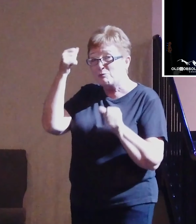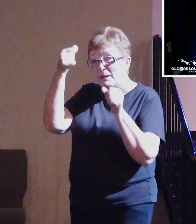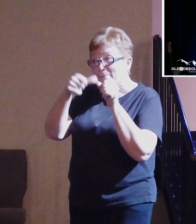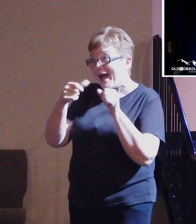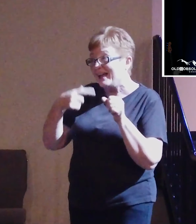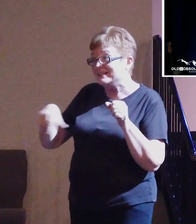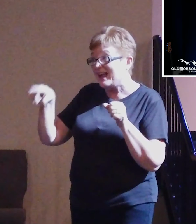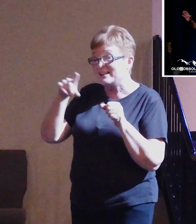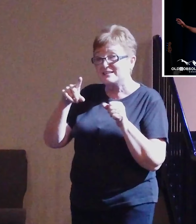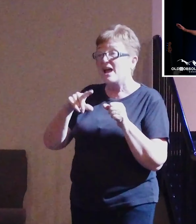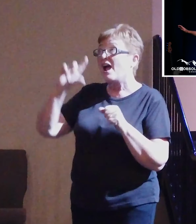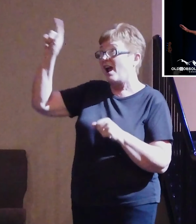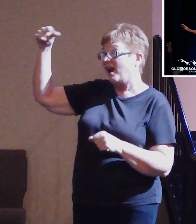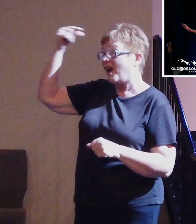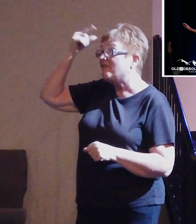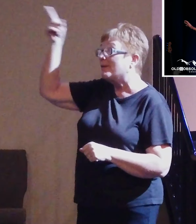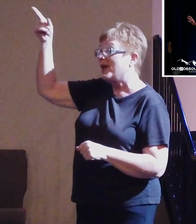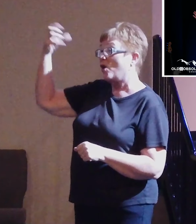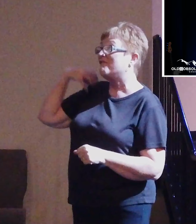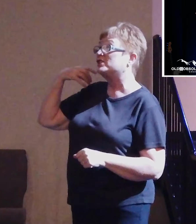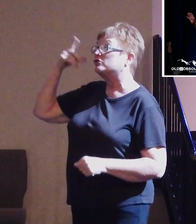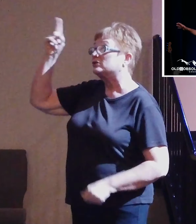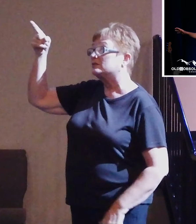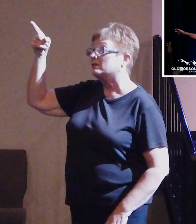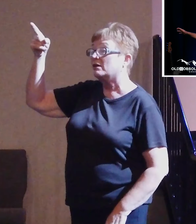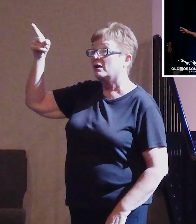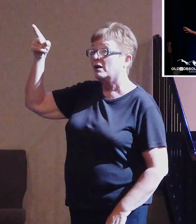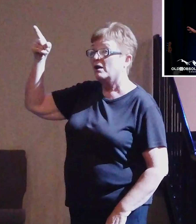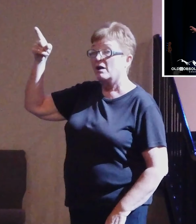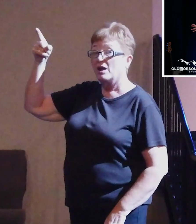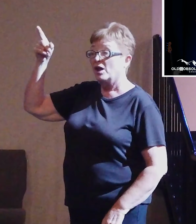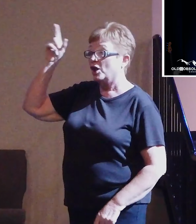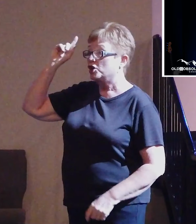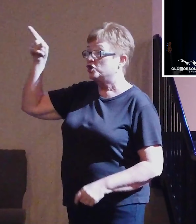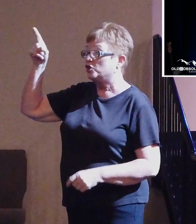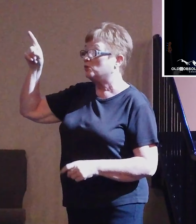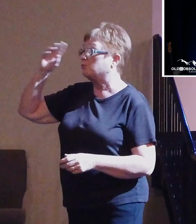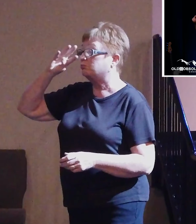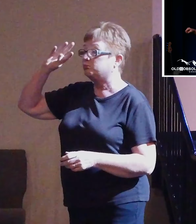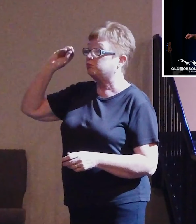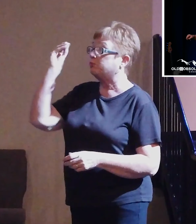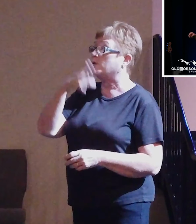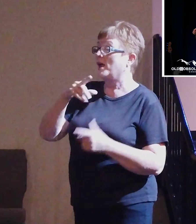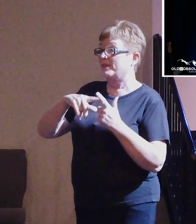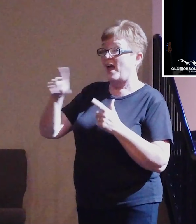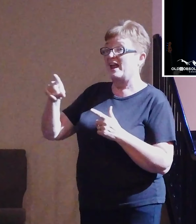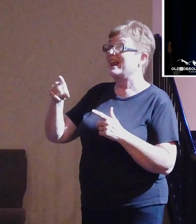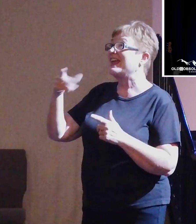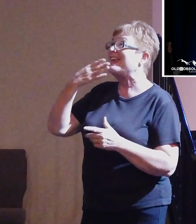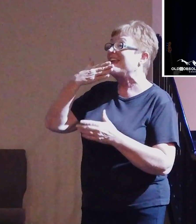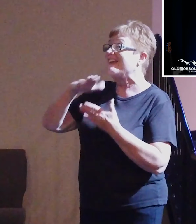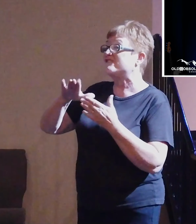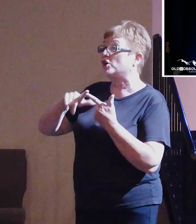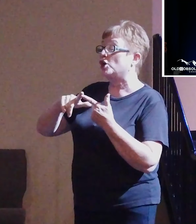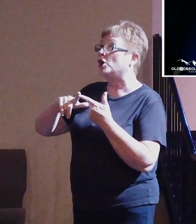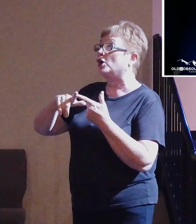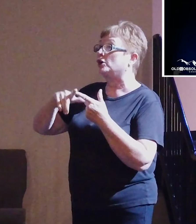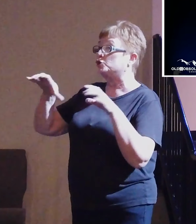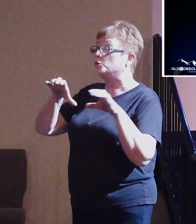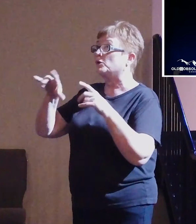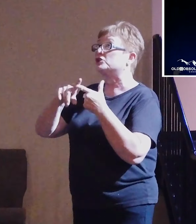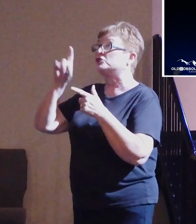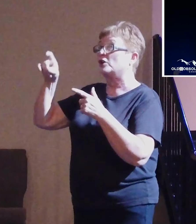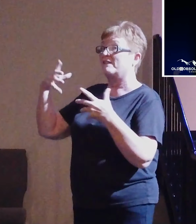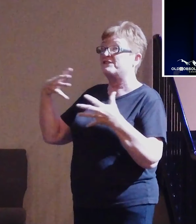government officials that they bear the sword, that the evildoer should fear them, that they're responsible to uphold